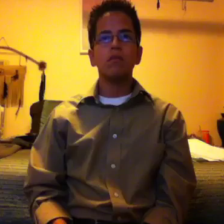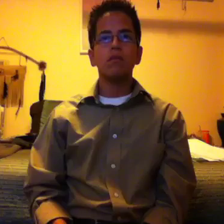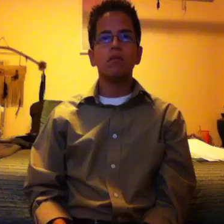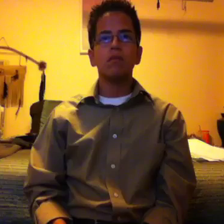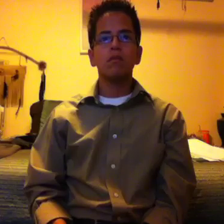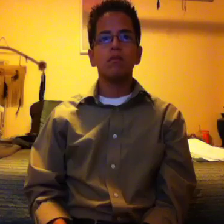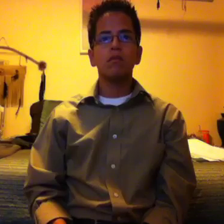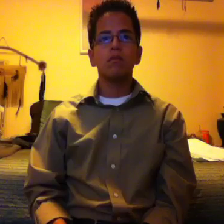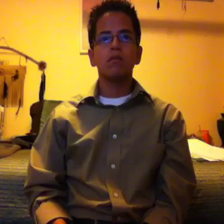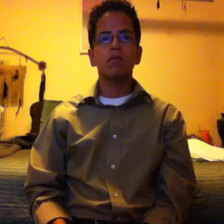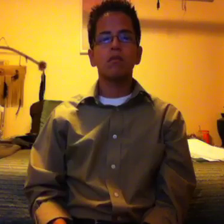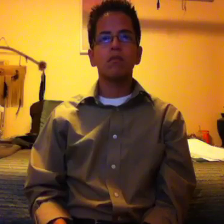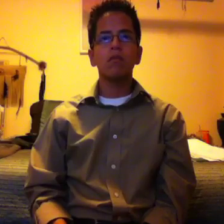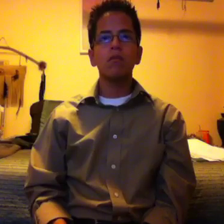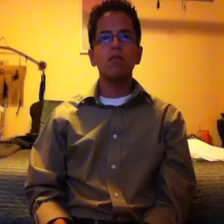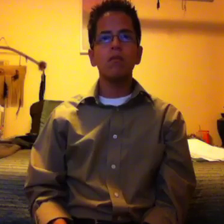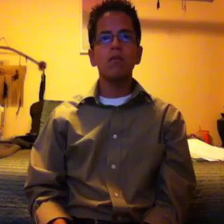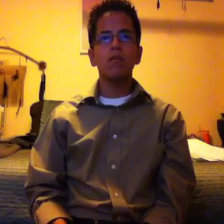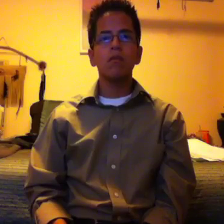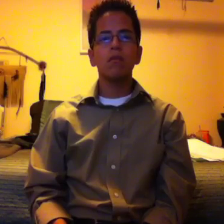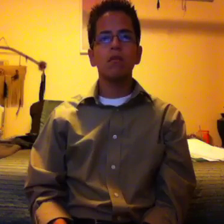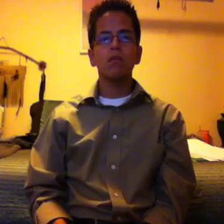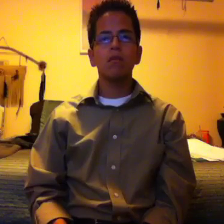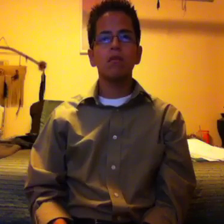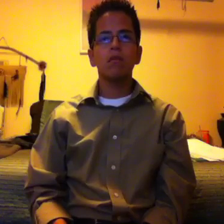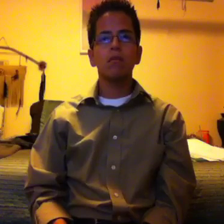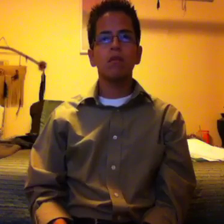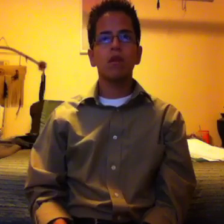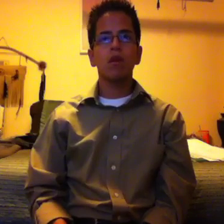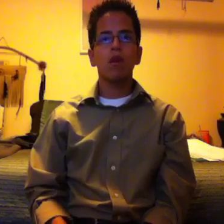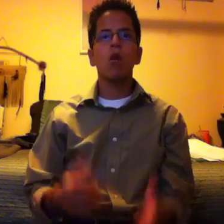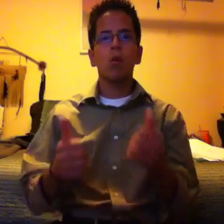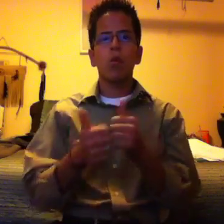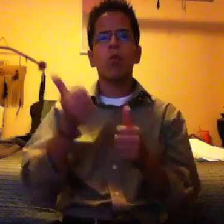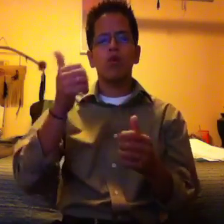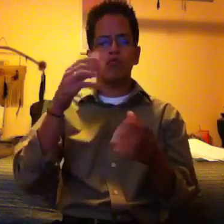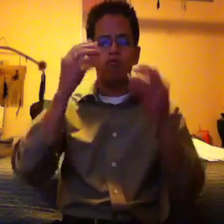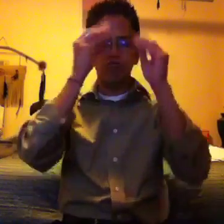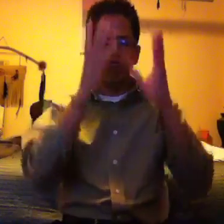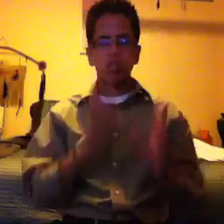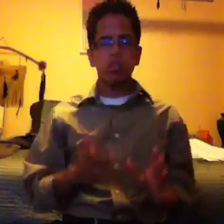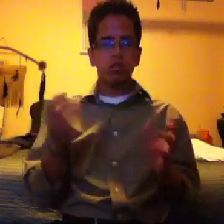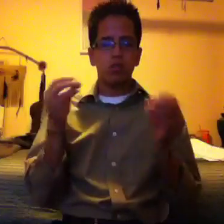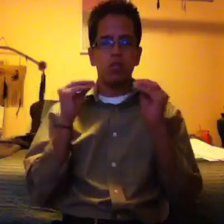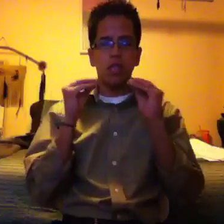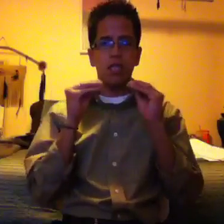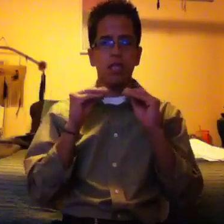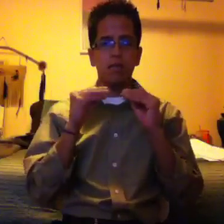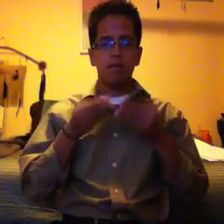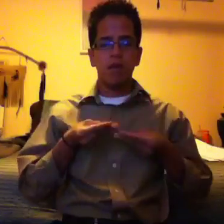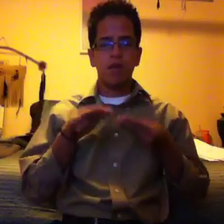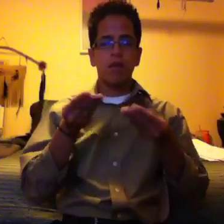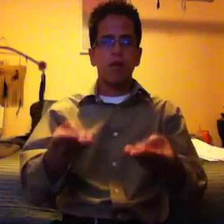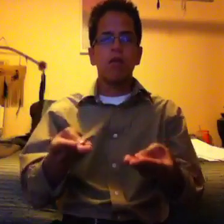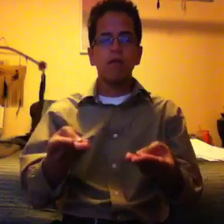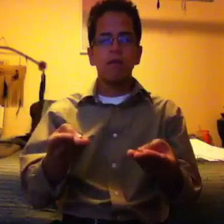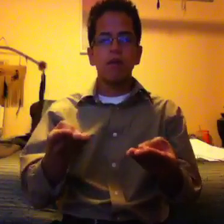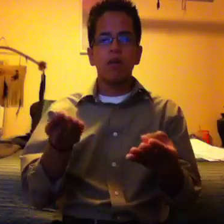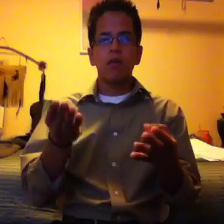or any sort of theme. So I like to think about giving my students assignments that are related to a